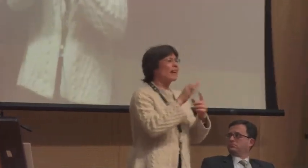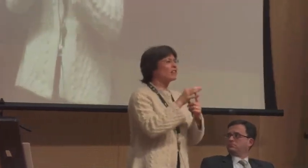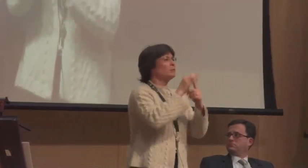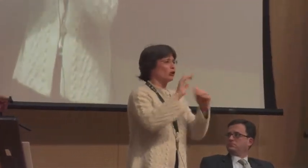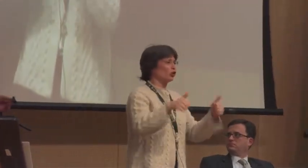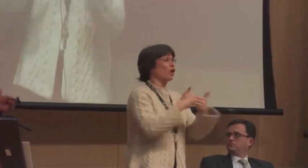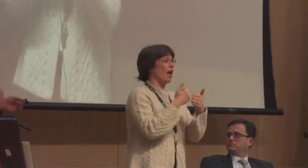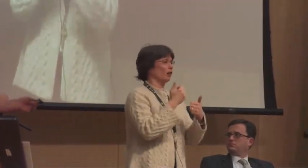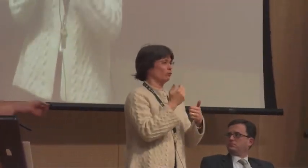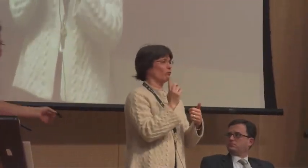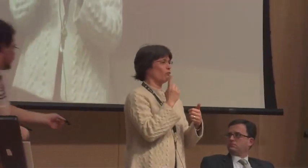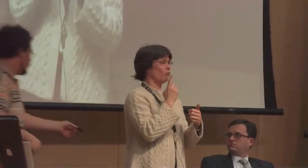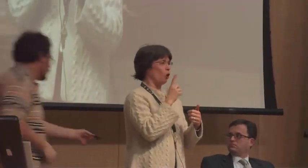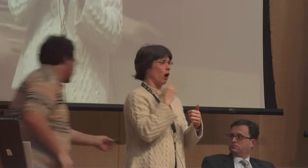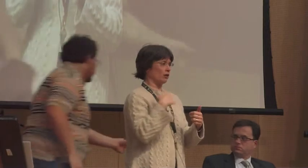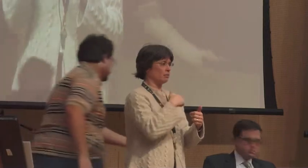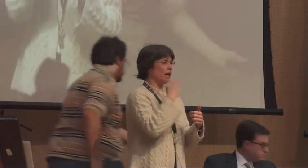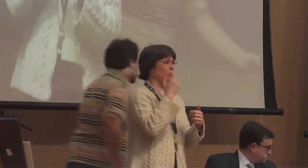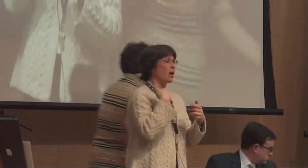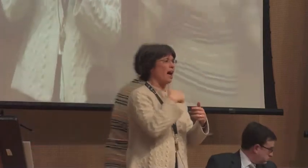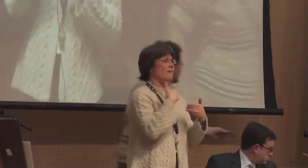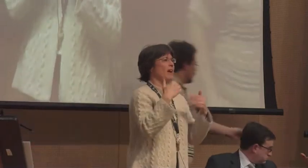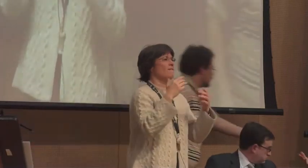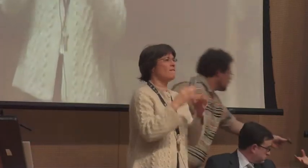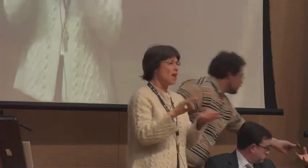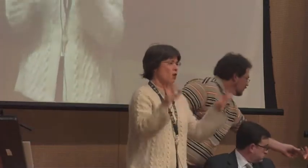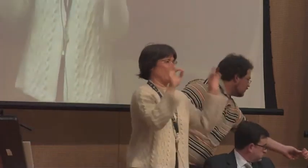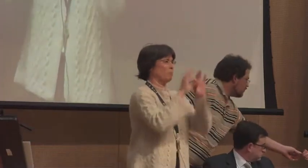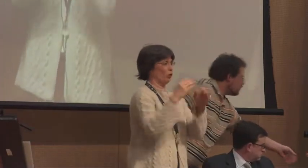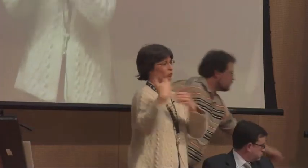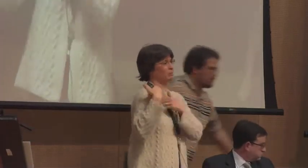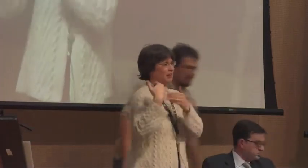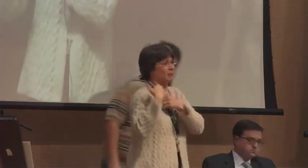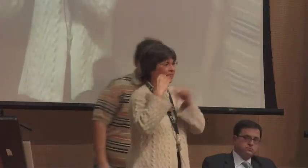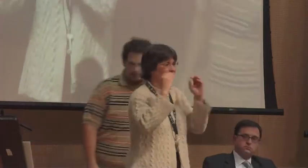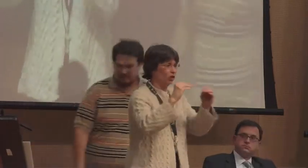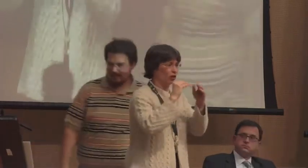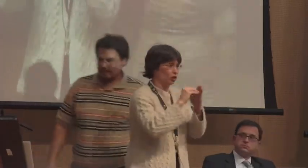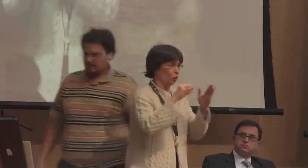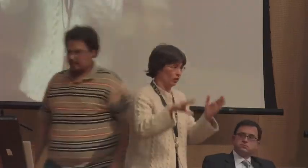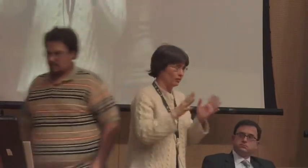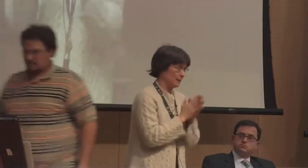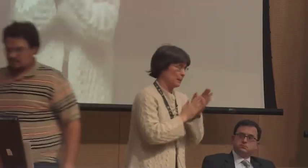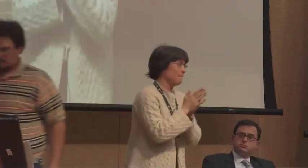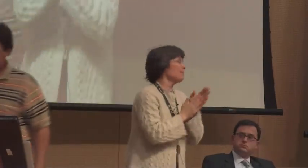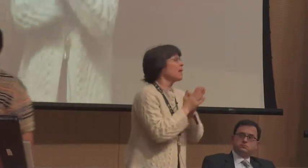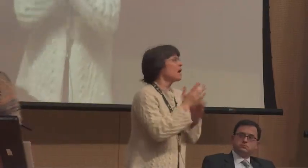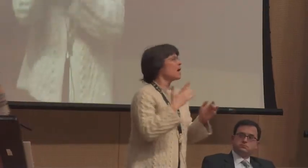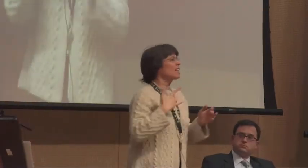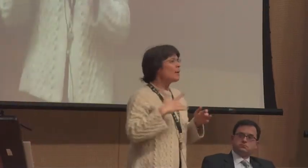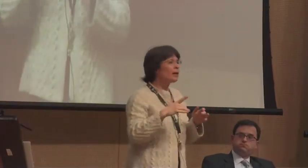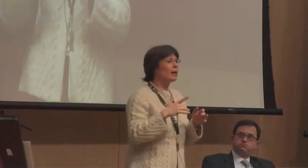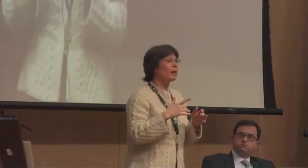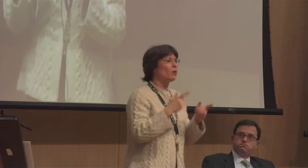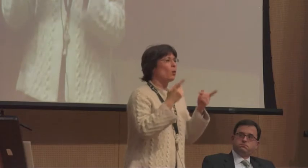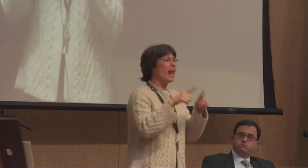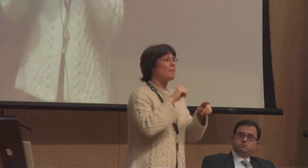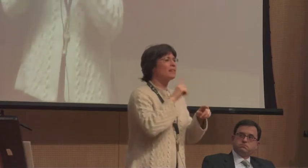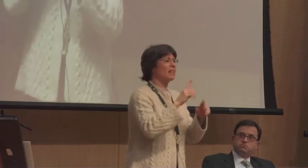That is a special challenge for us because we have a very important responsibility in teaching students. Typically, what happens is